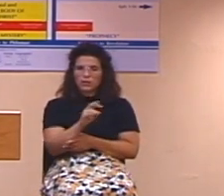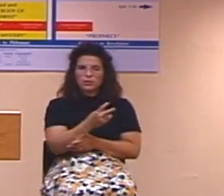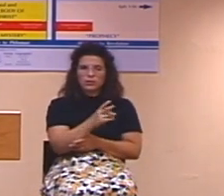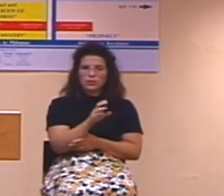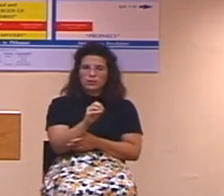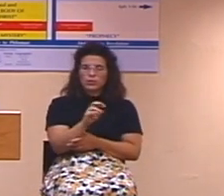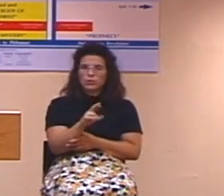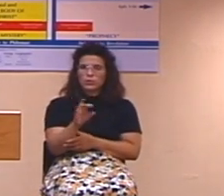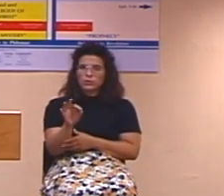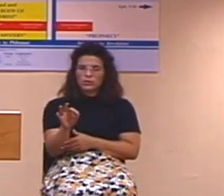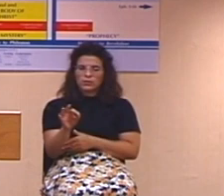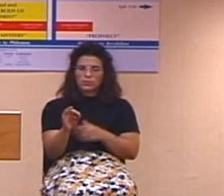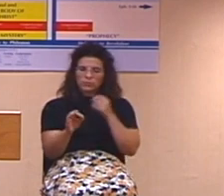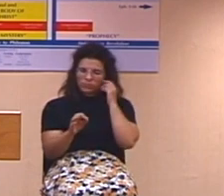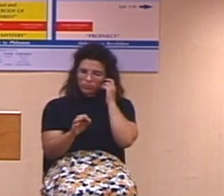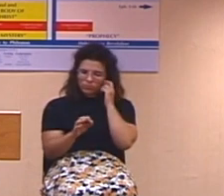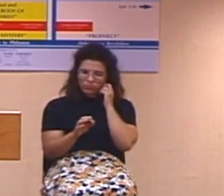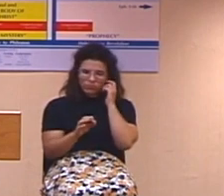earlier.